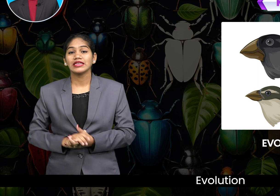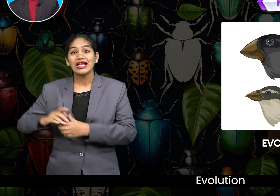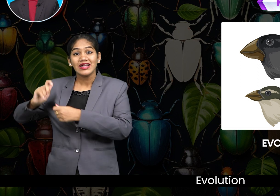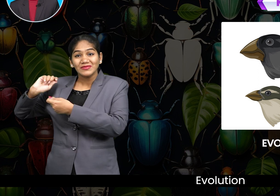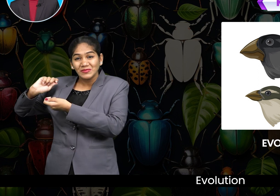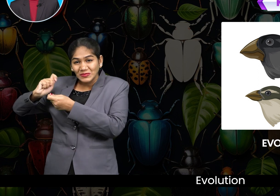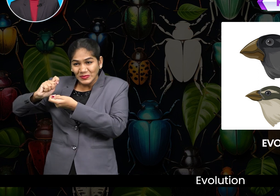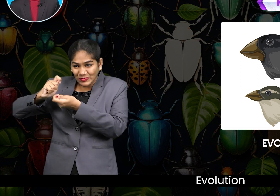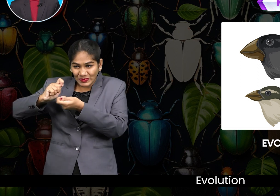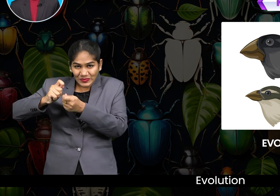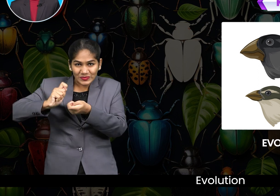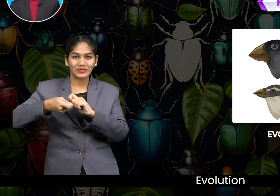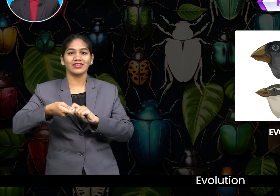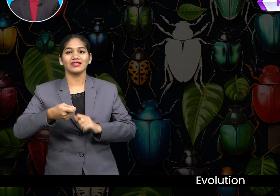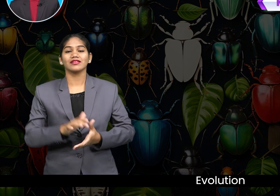evolution,